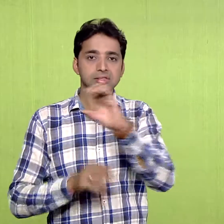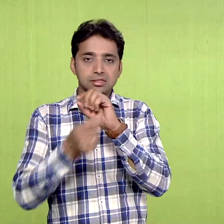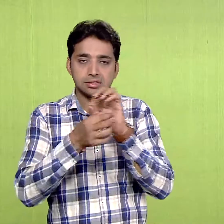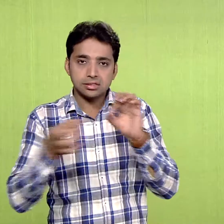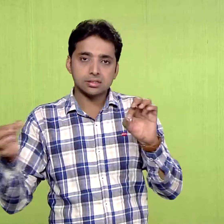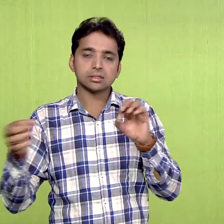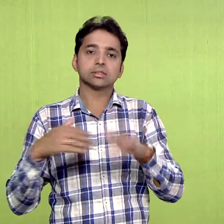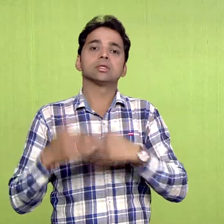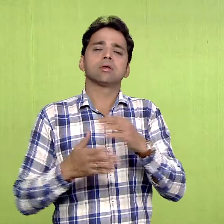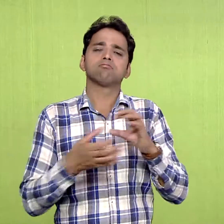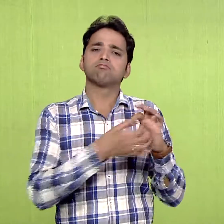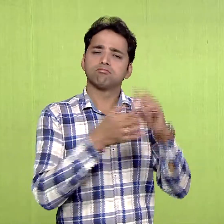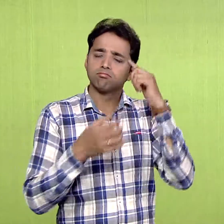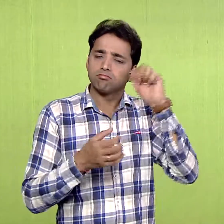remains a mystery to this day.